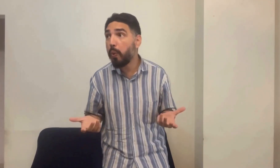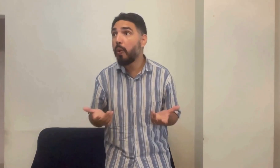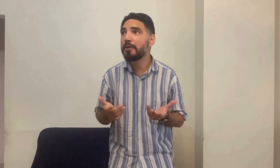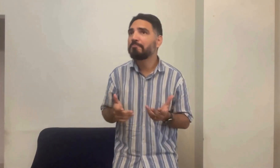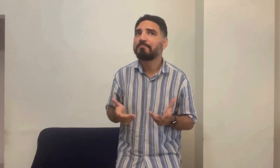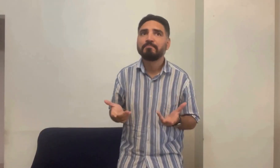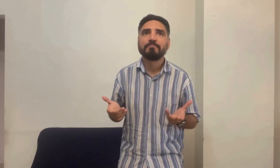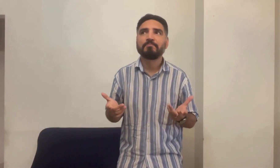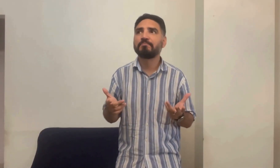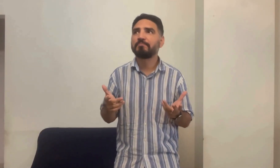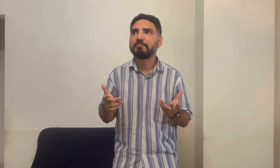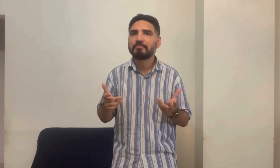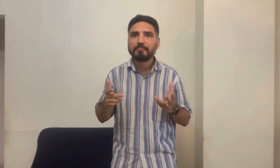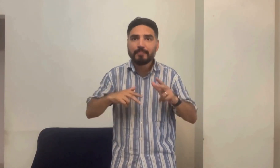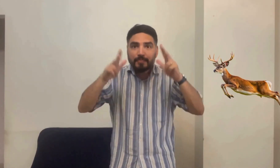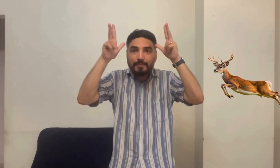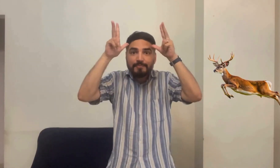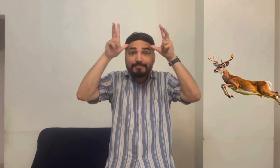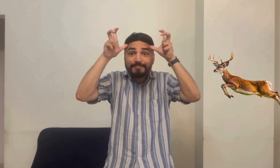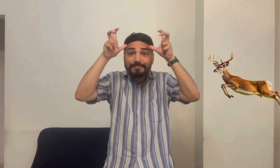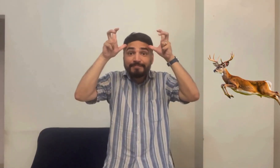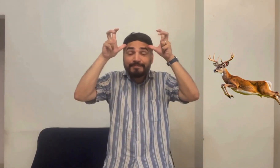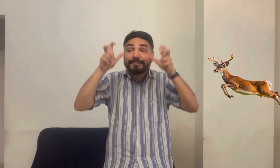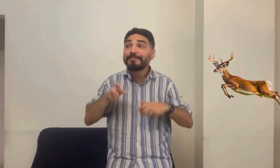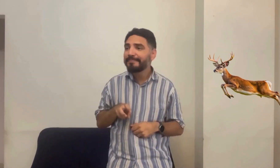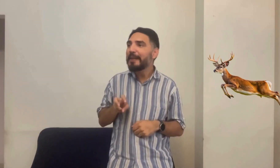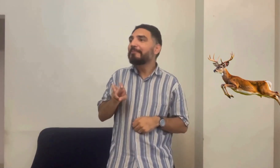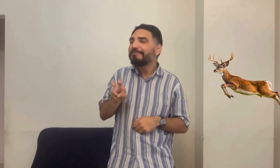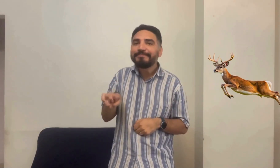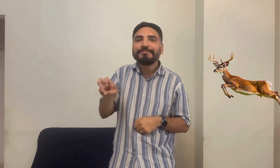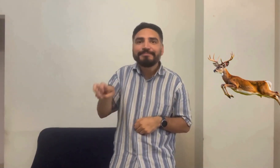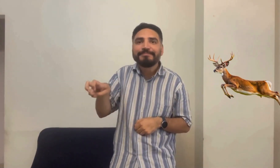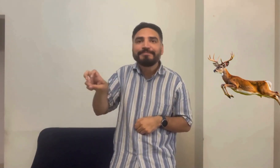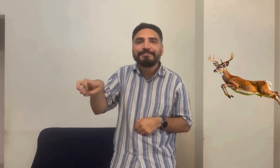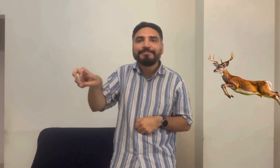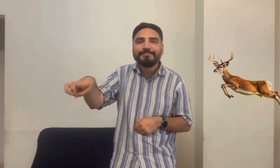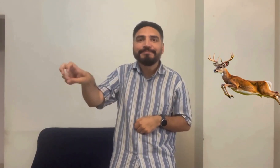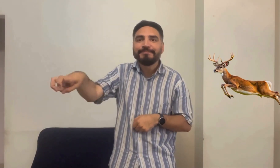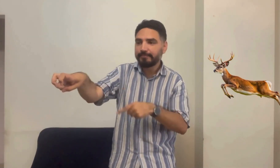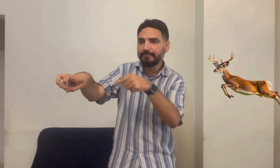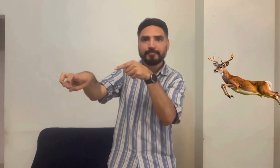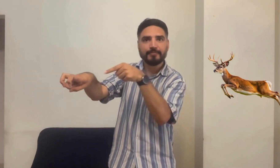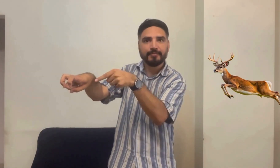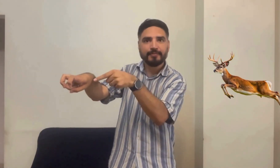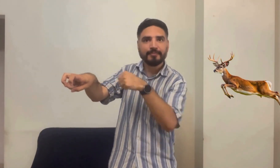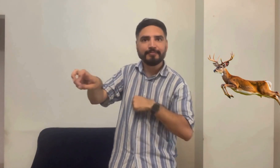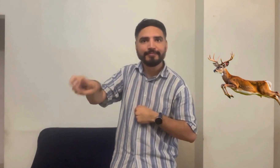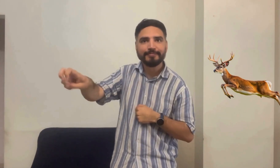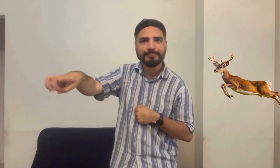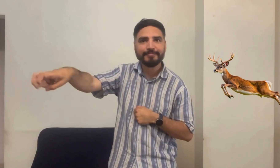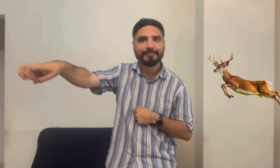Or a deer, moving my hand to show it running. That movement represents the entity.